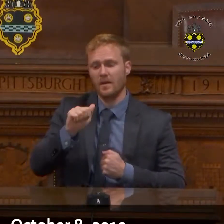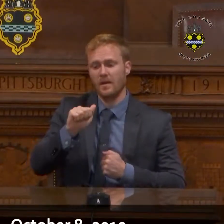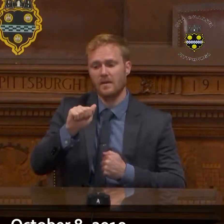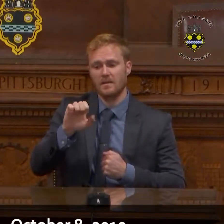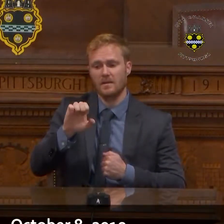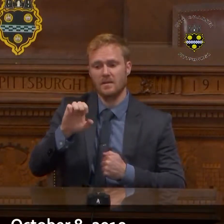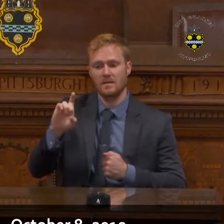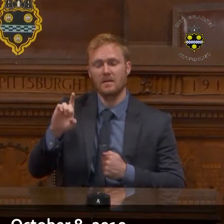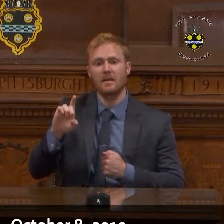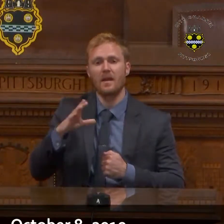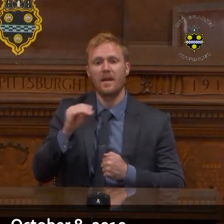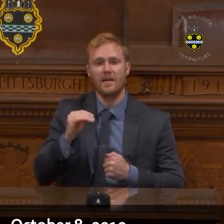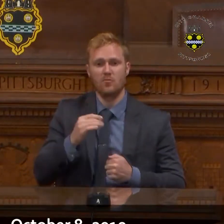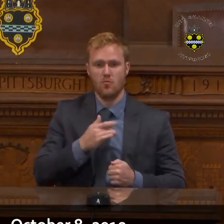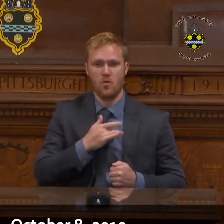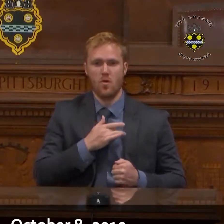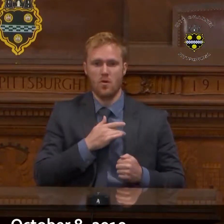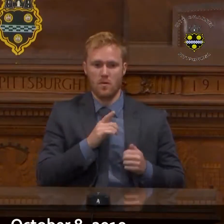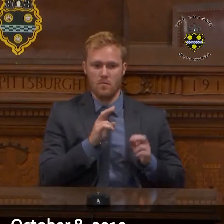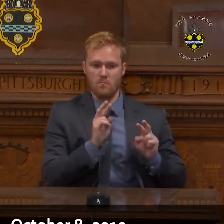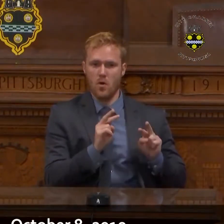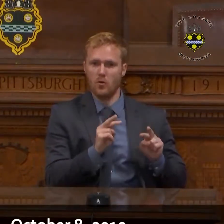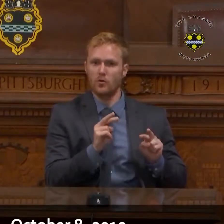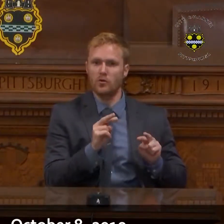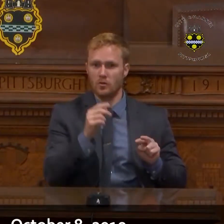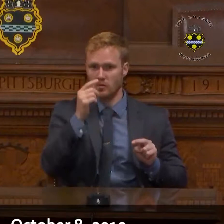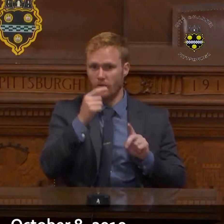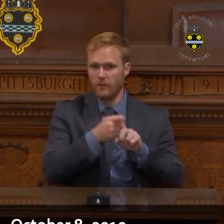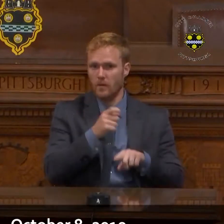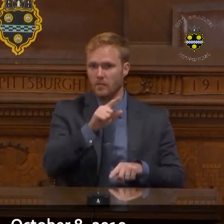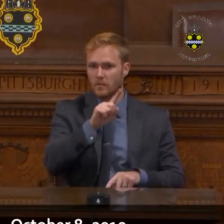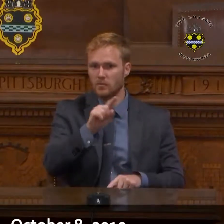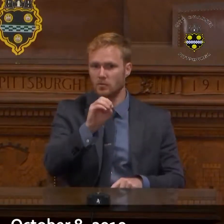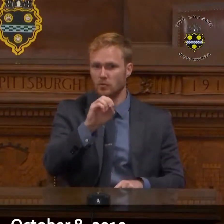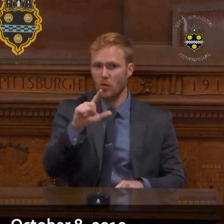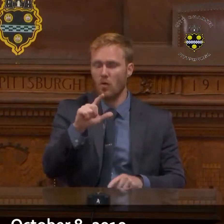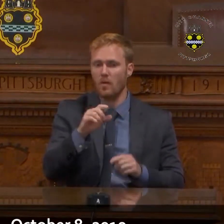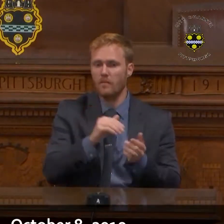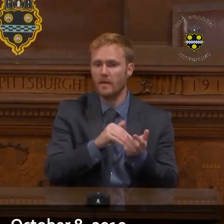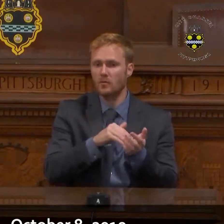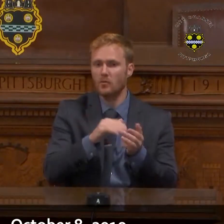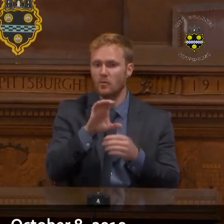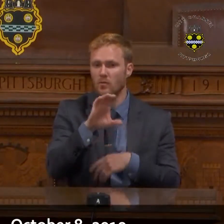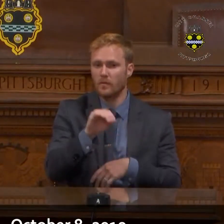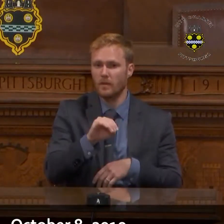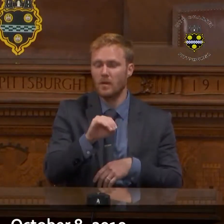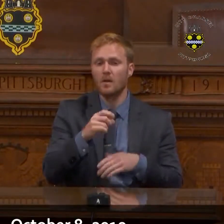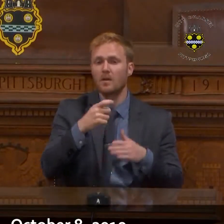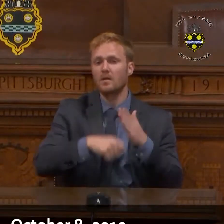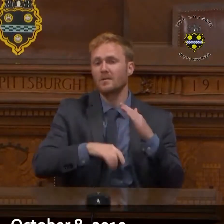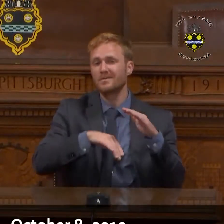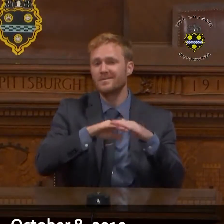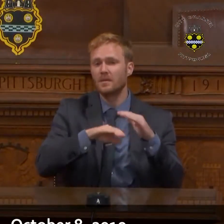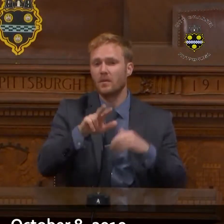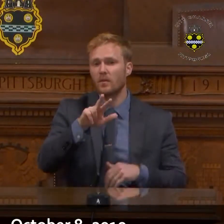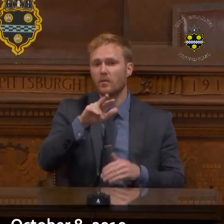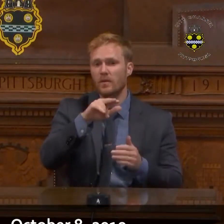from Zoll Medical Corporation at an overall cost not to exceed